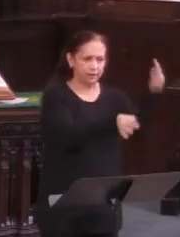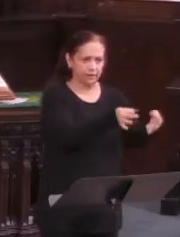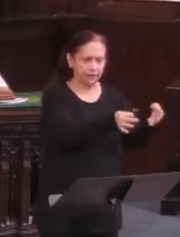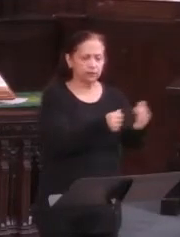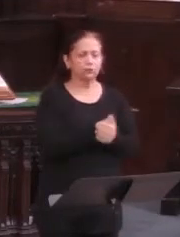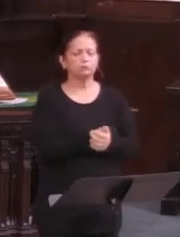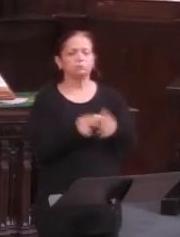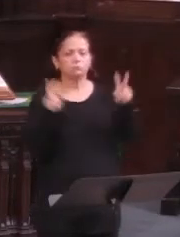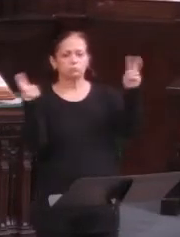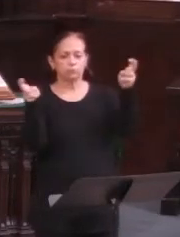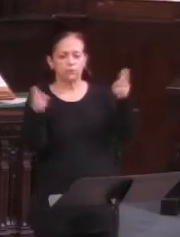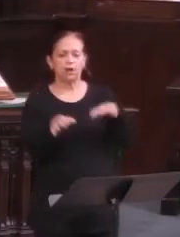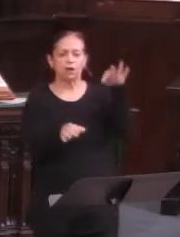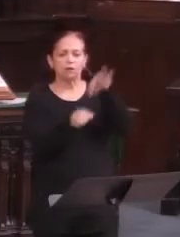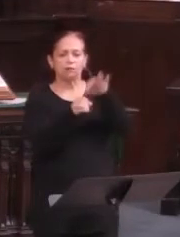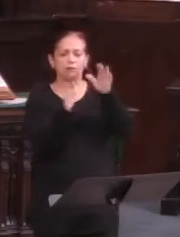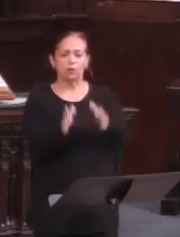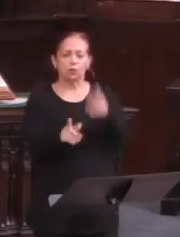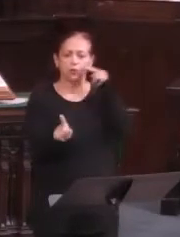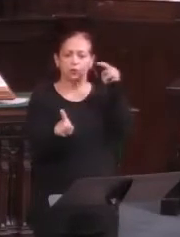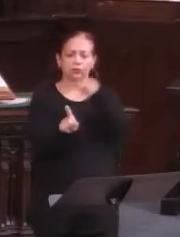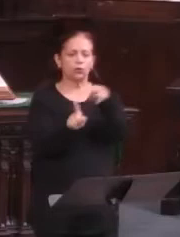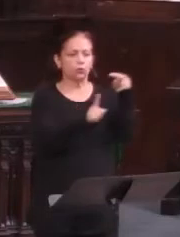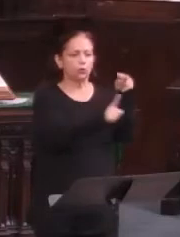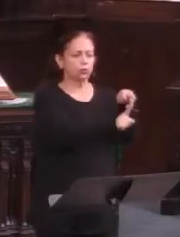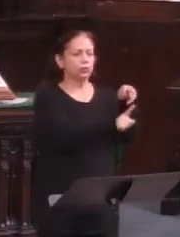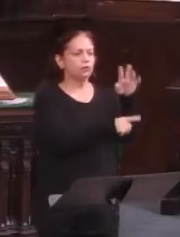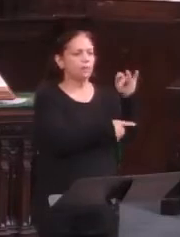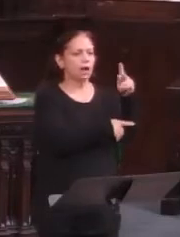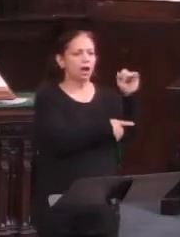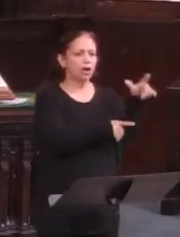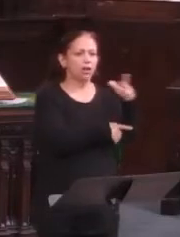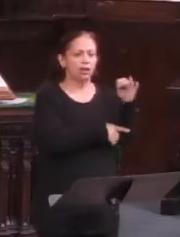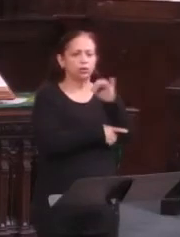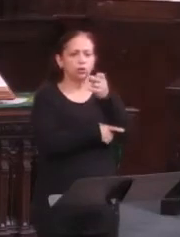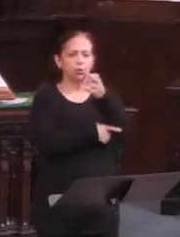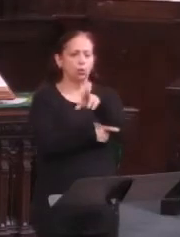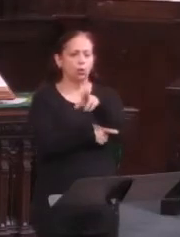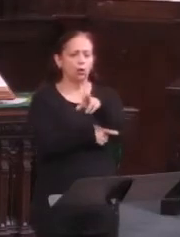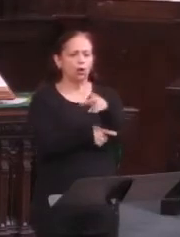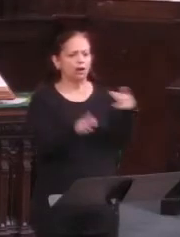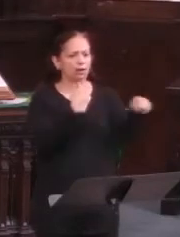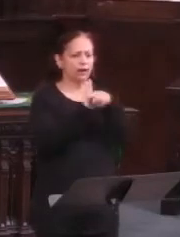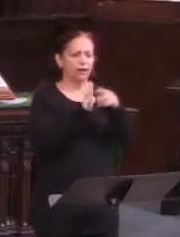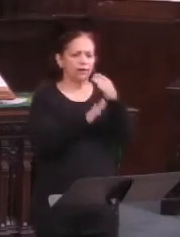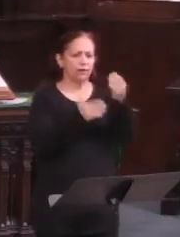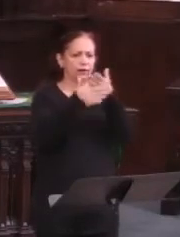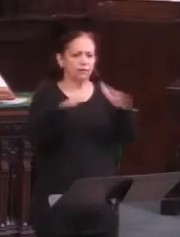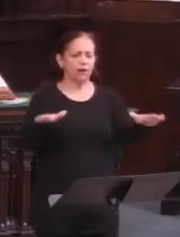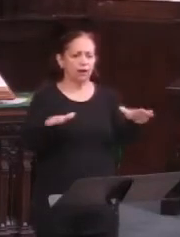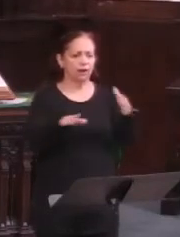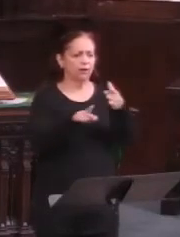Voters' views of McConnell and Schumer are negative and deeply divided by partisanship.